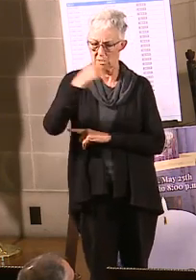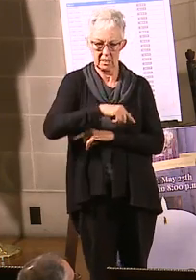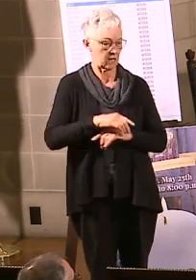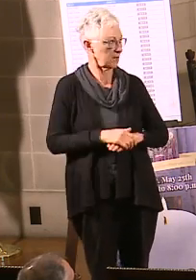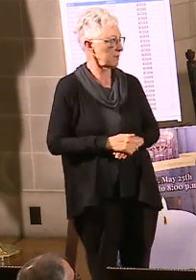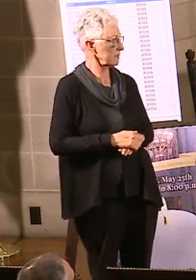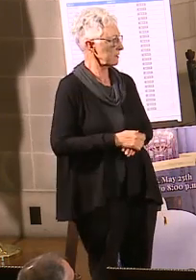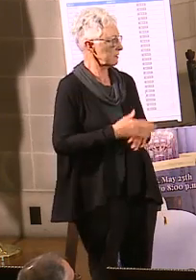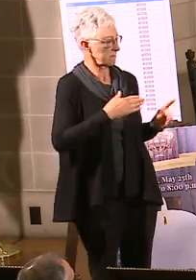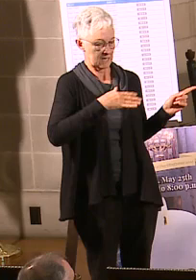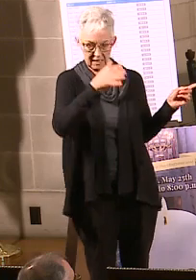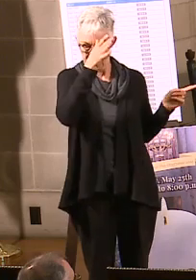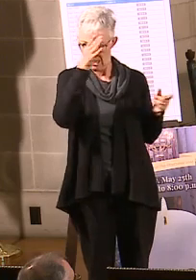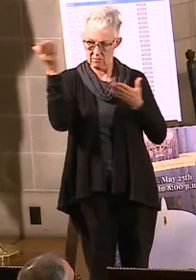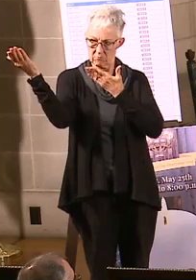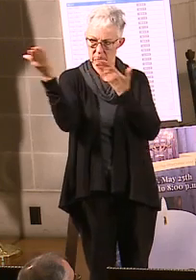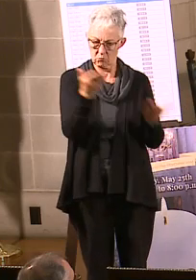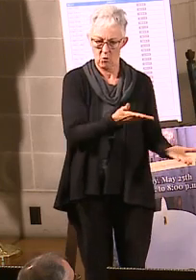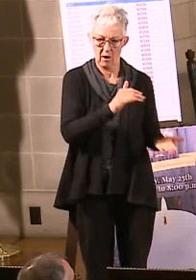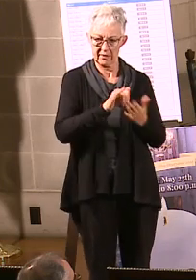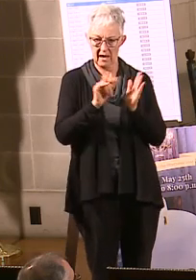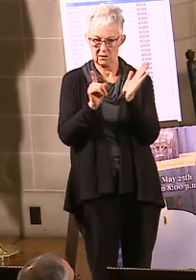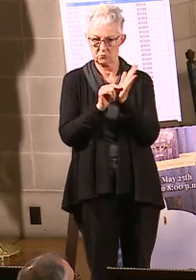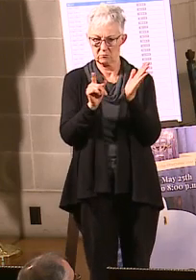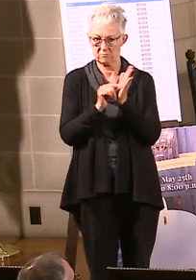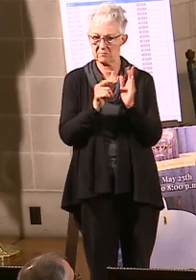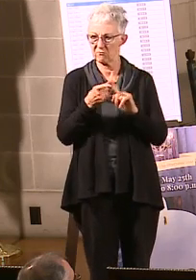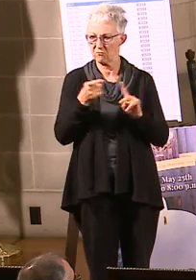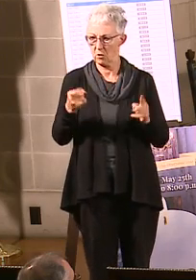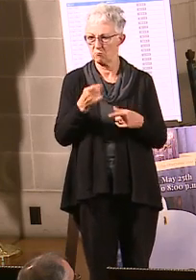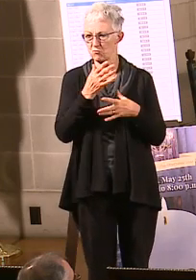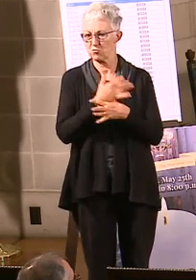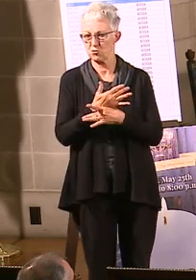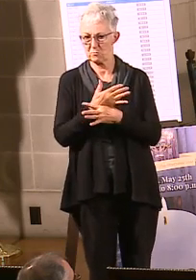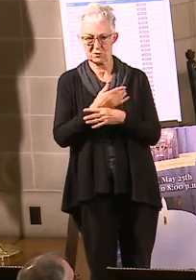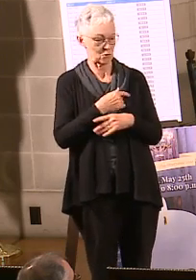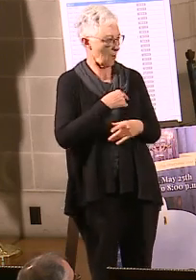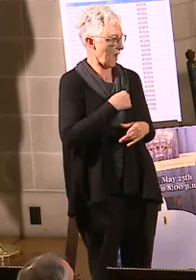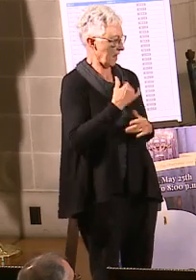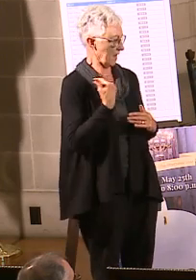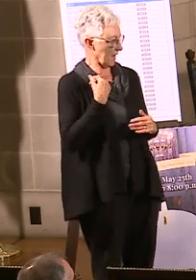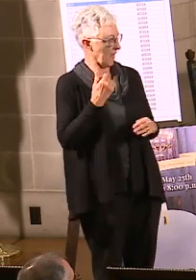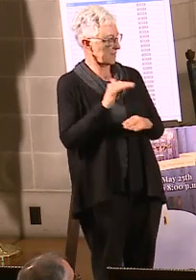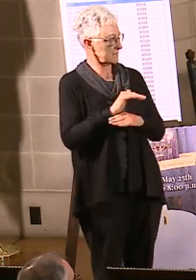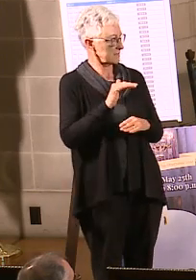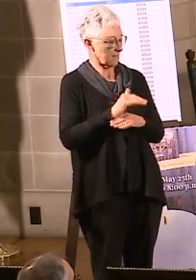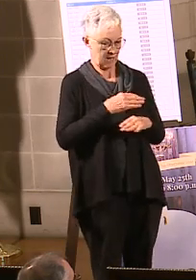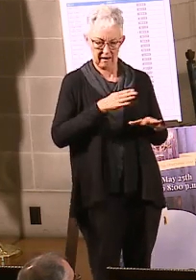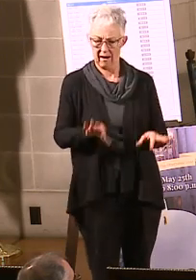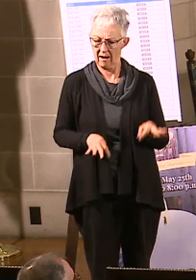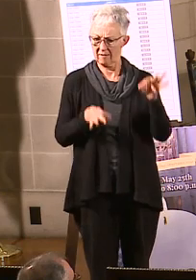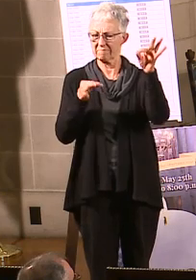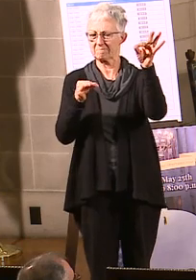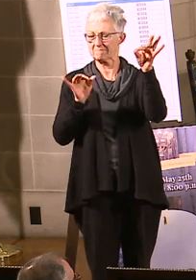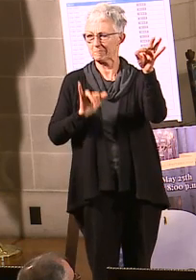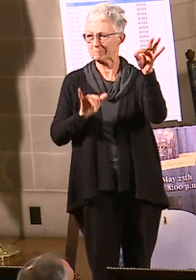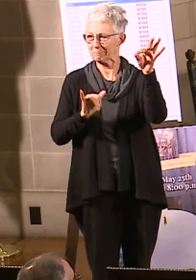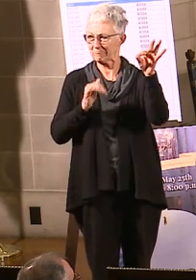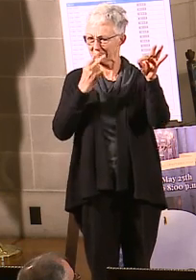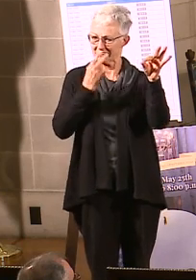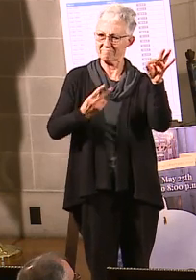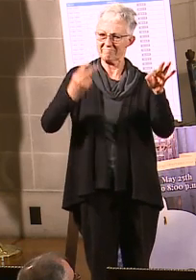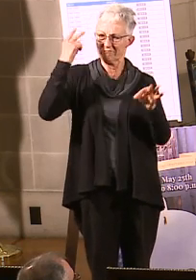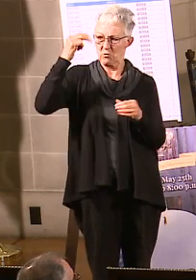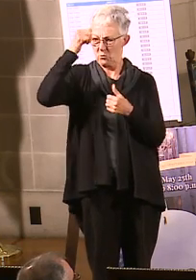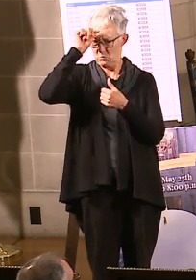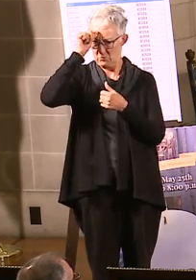back from Germany. He was a World War II veteran, so I got that out last night. And today I'm thinking of him. And I encourage all Nebraskans